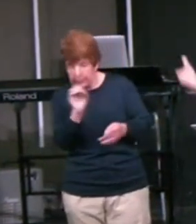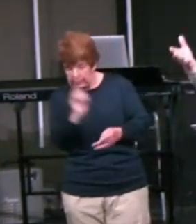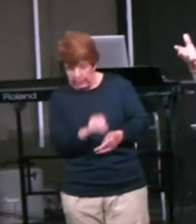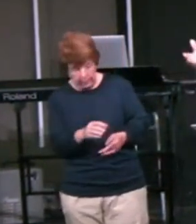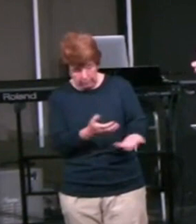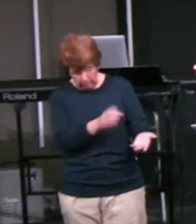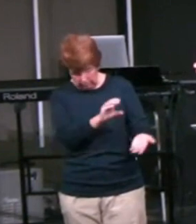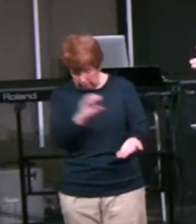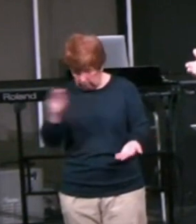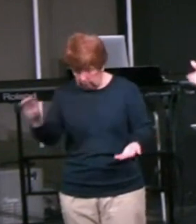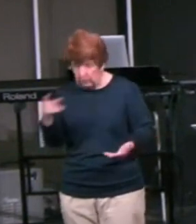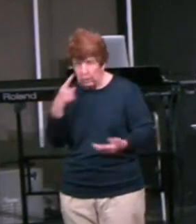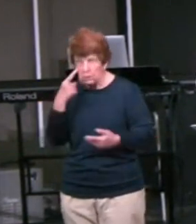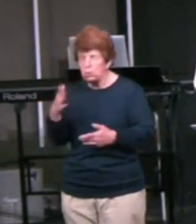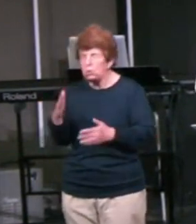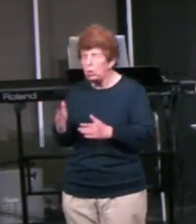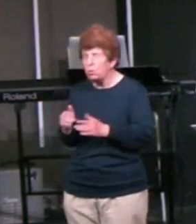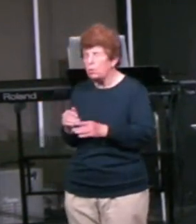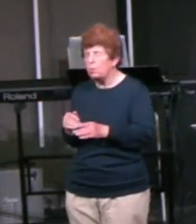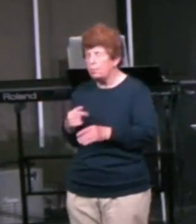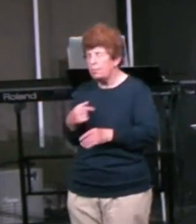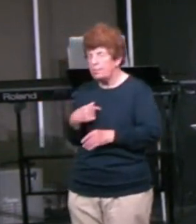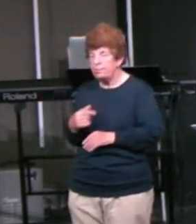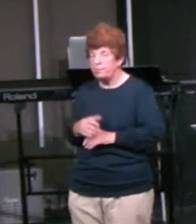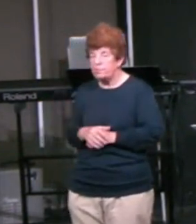Bring it into the house of the Lord to worship me.